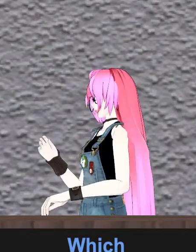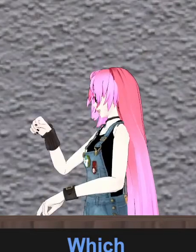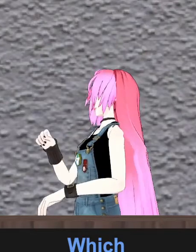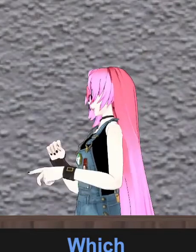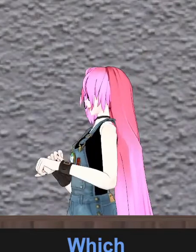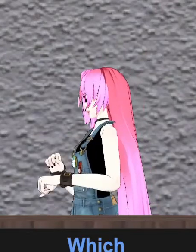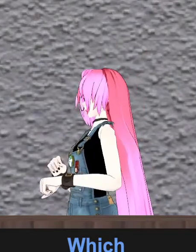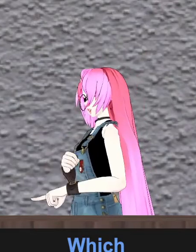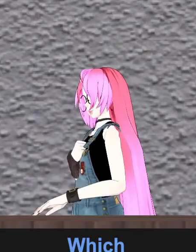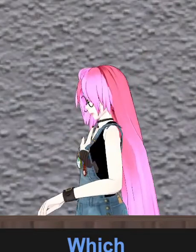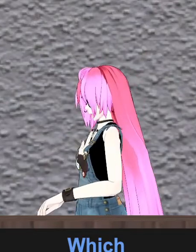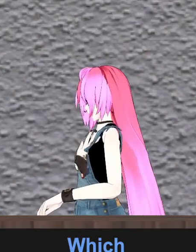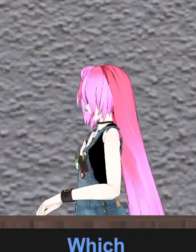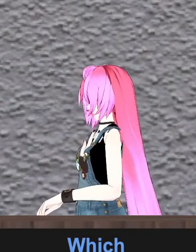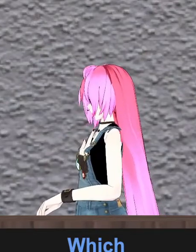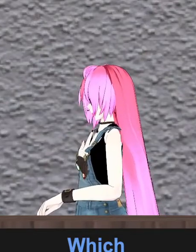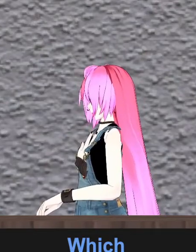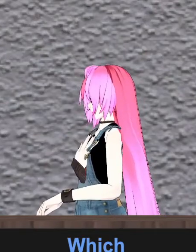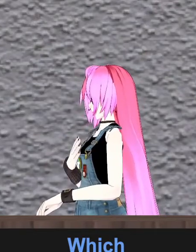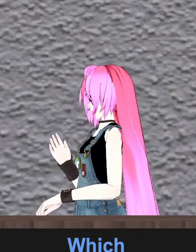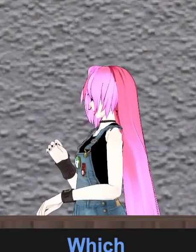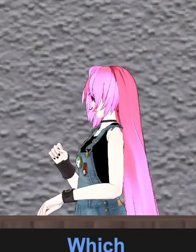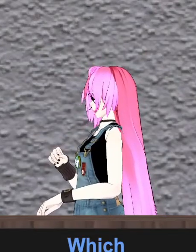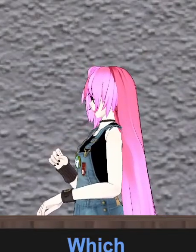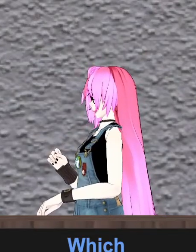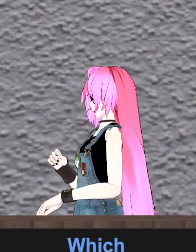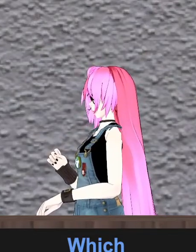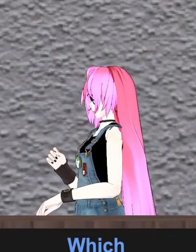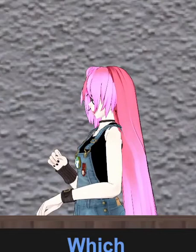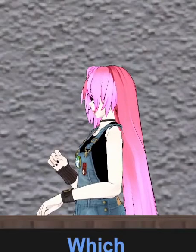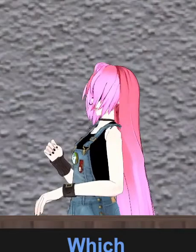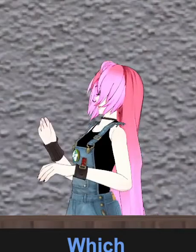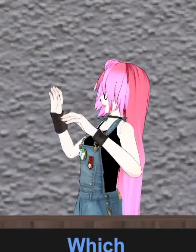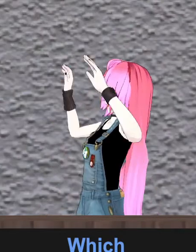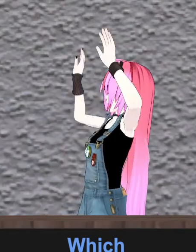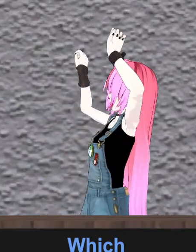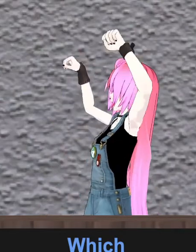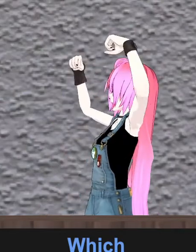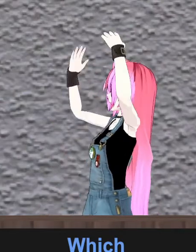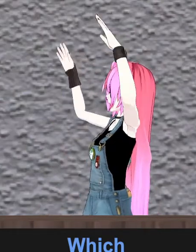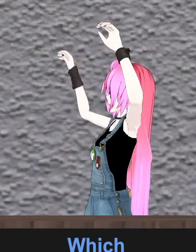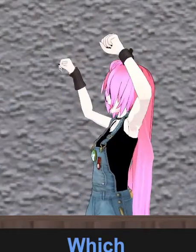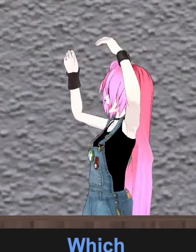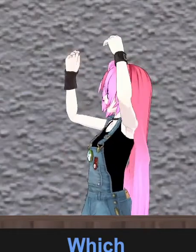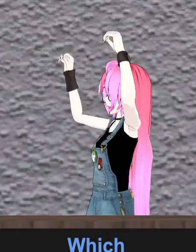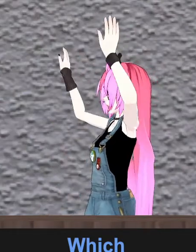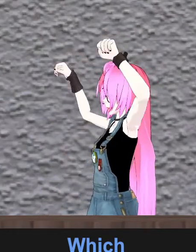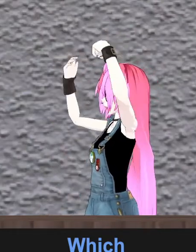can. But they can? All right. What happens if they want to get pulled, if they're getting pulled over or something? That's part of the reasons why police